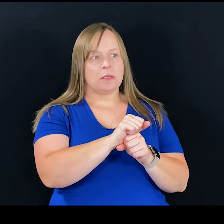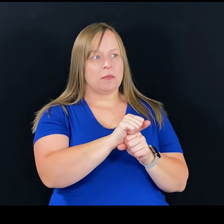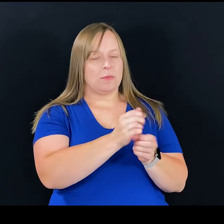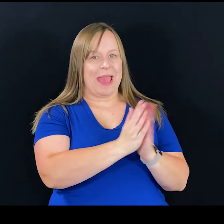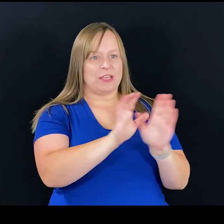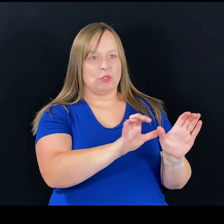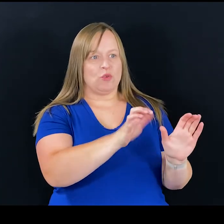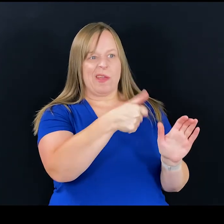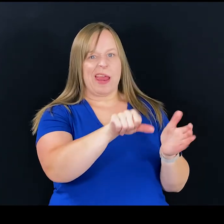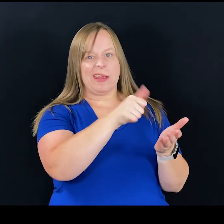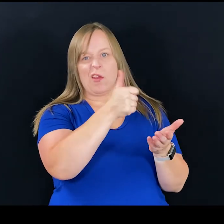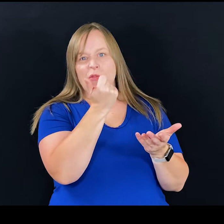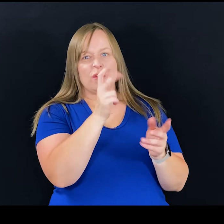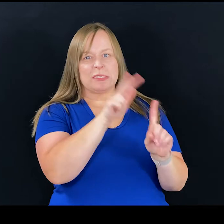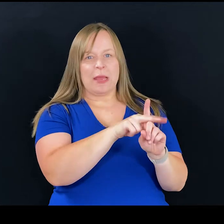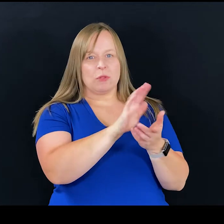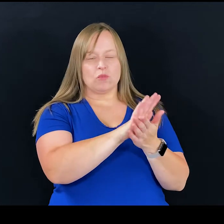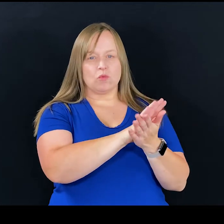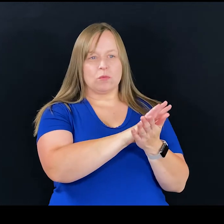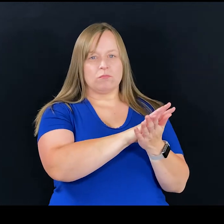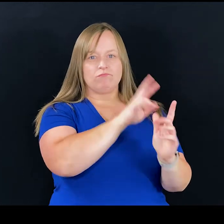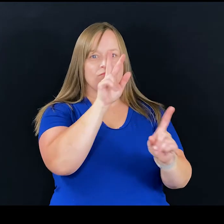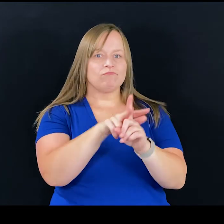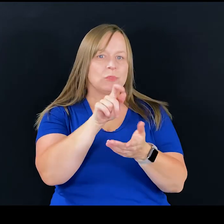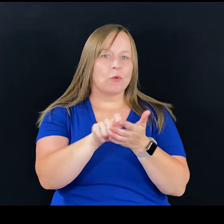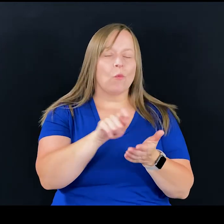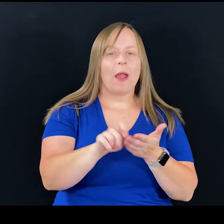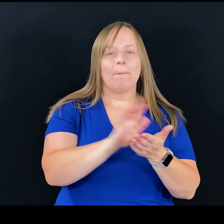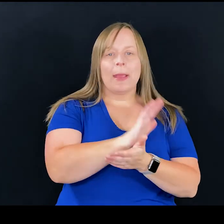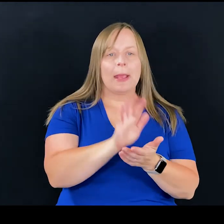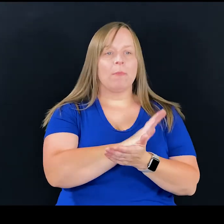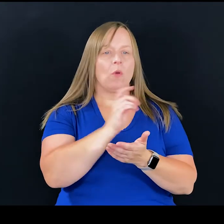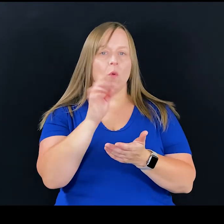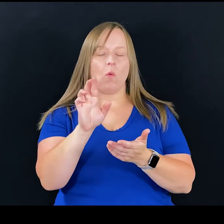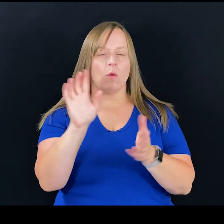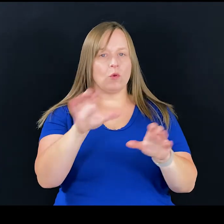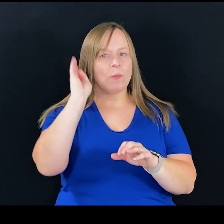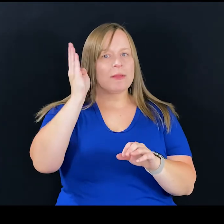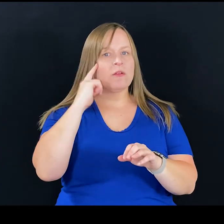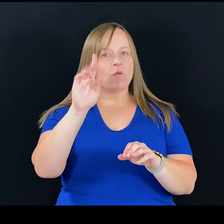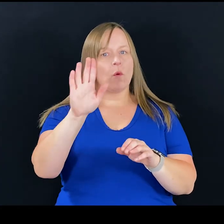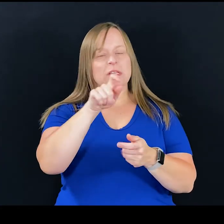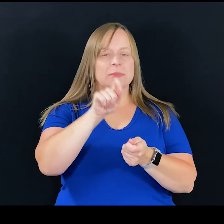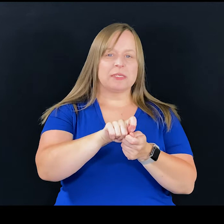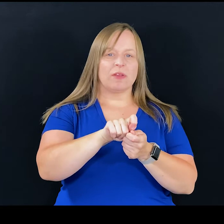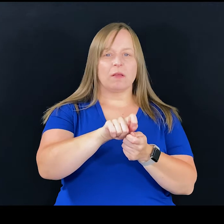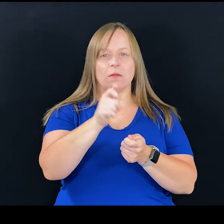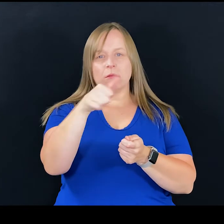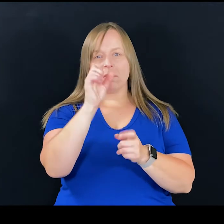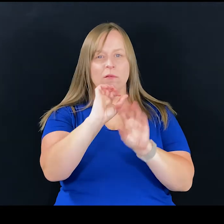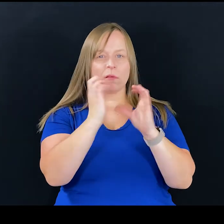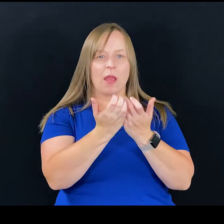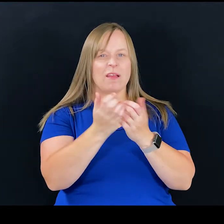an extension of what we ask them to do in school with assignments. If they have to write papers or they have to do presentations. This is just